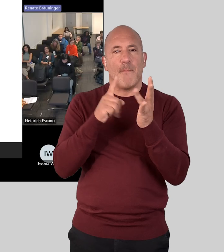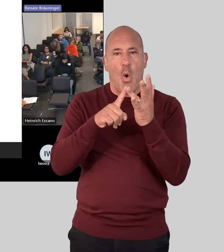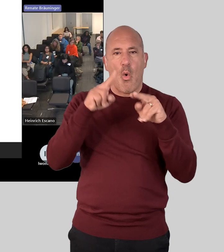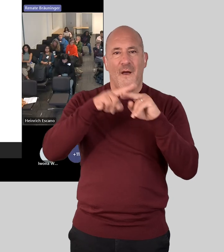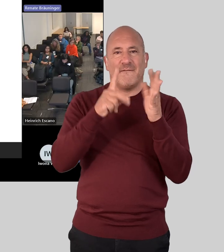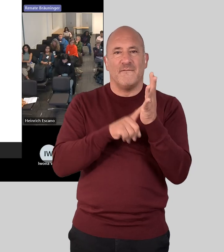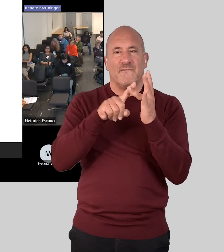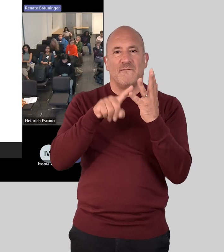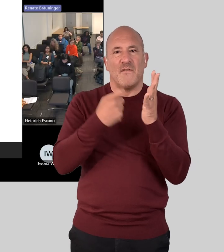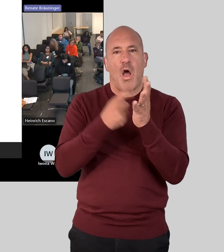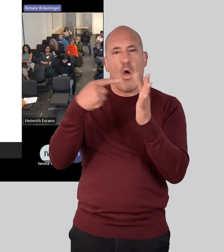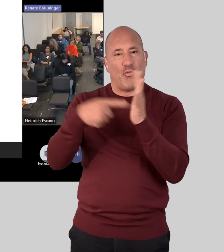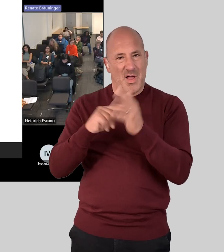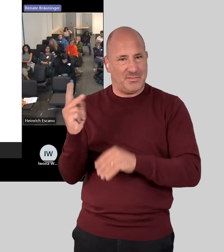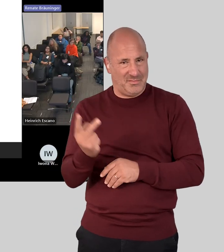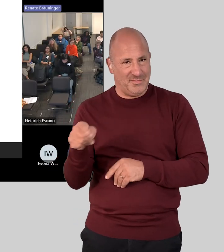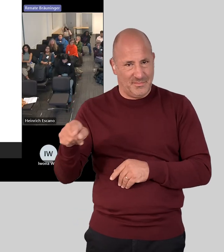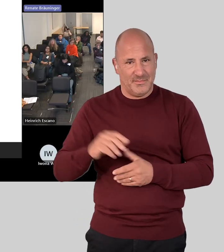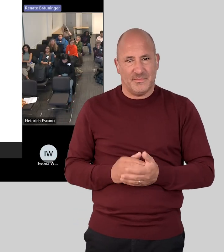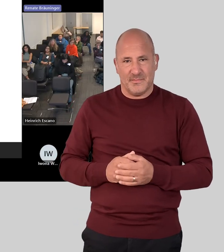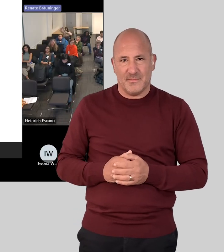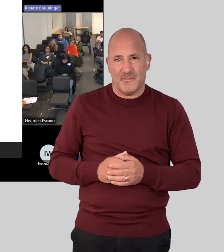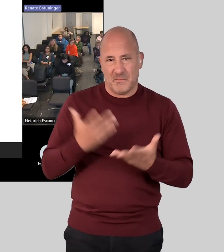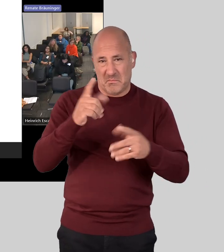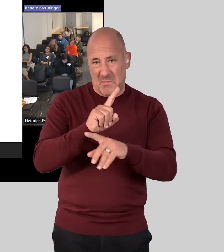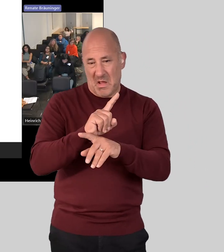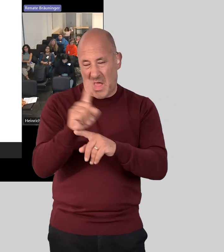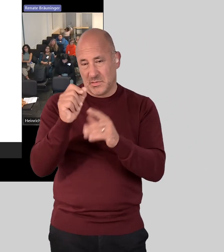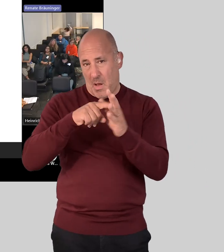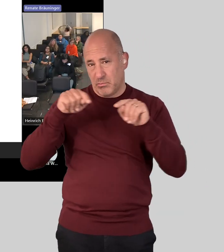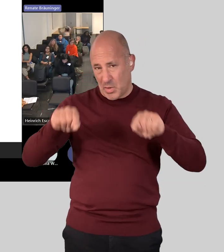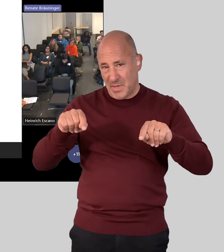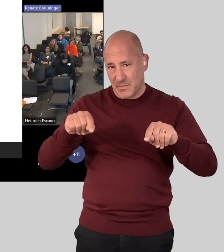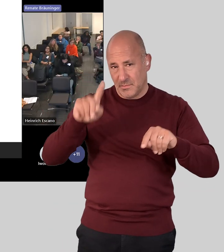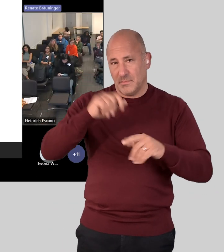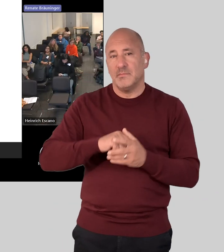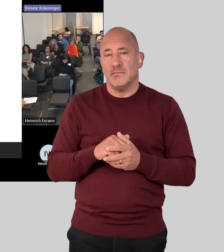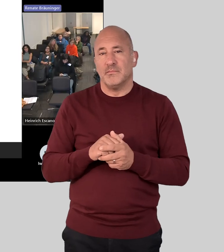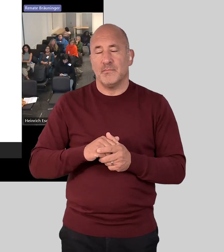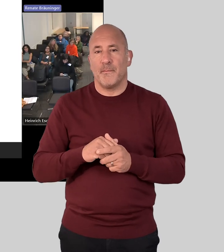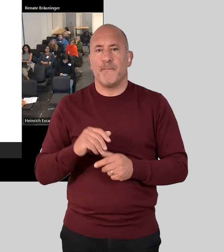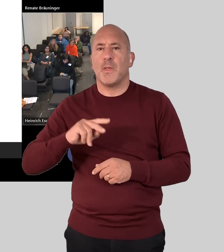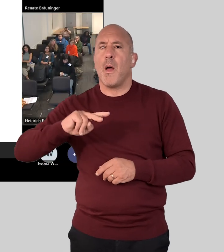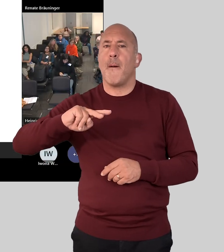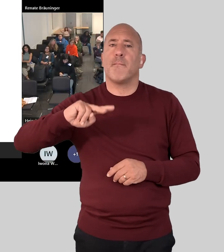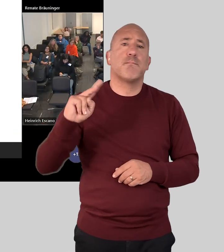she created together with Nemo Floret in 2022.